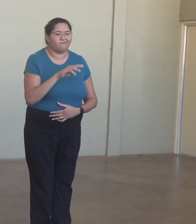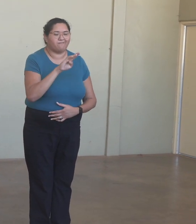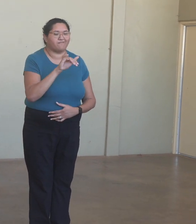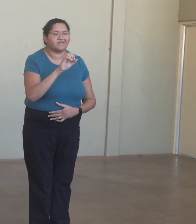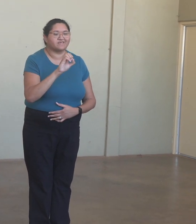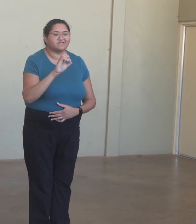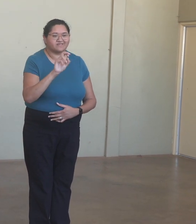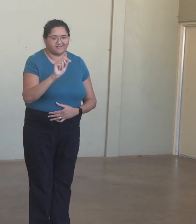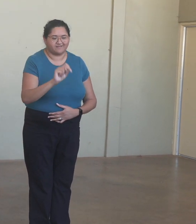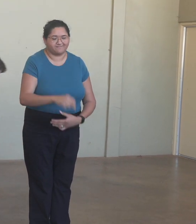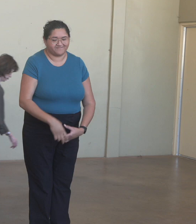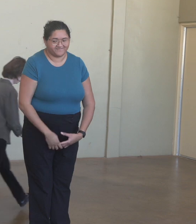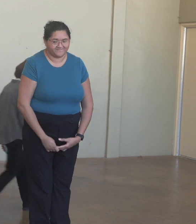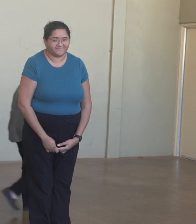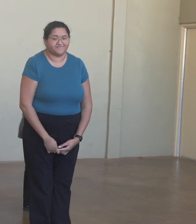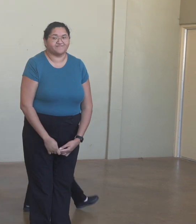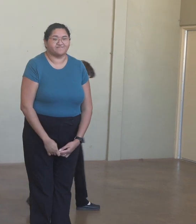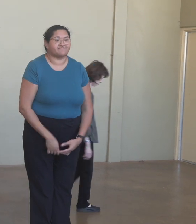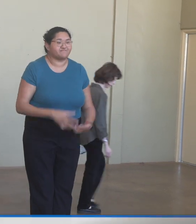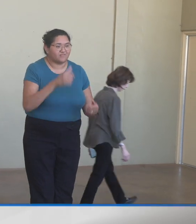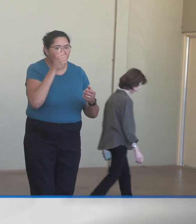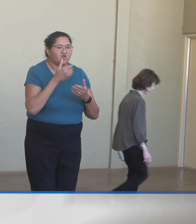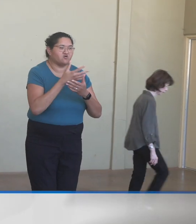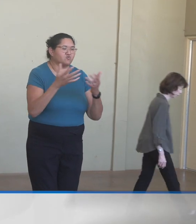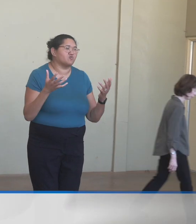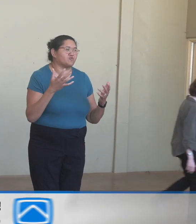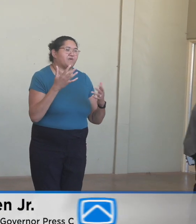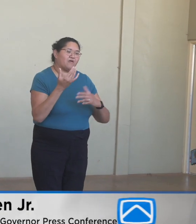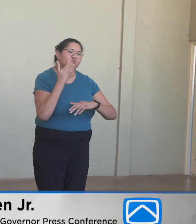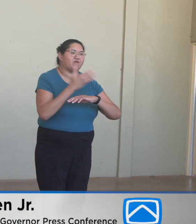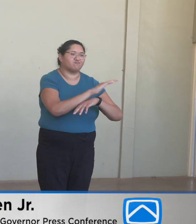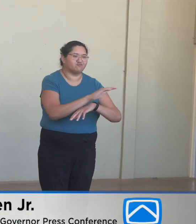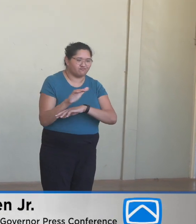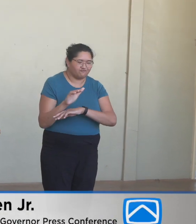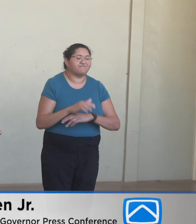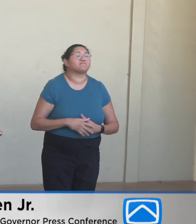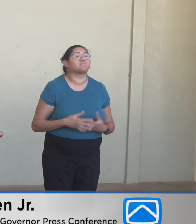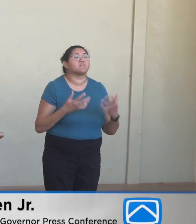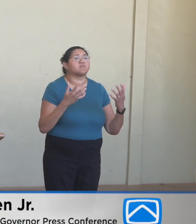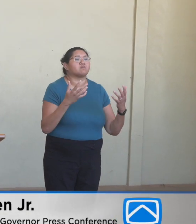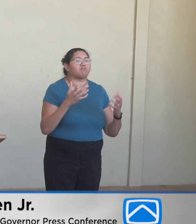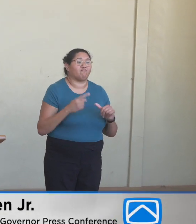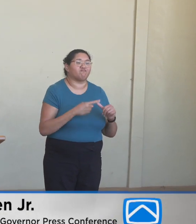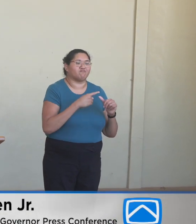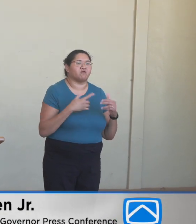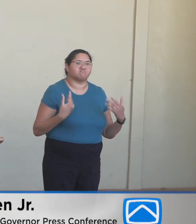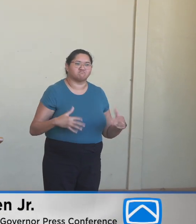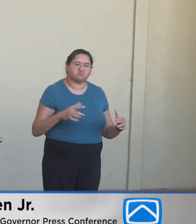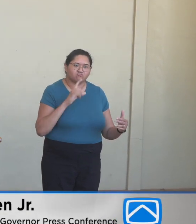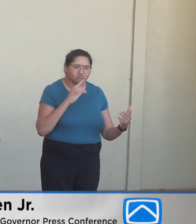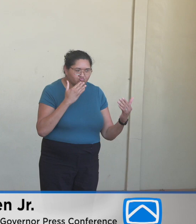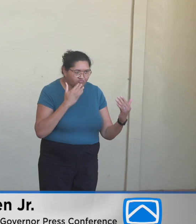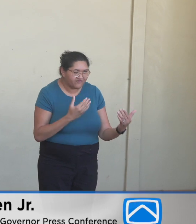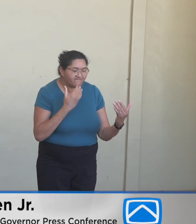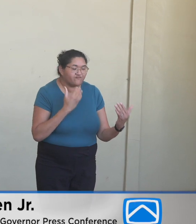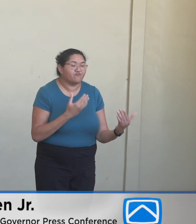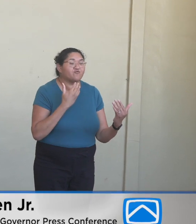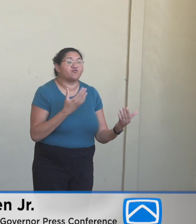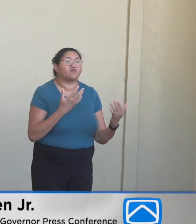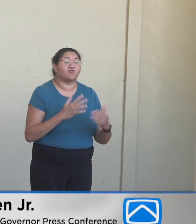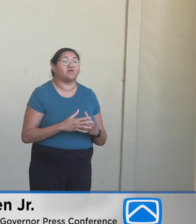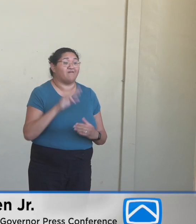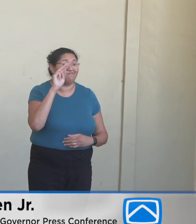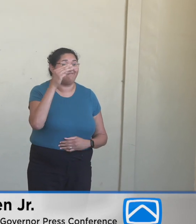Bissen. Aloha winala kako. So I just wanted to first say how grateful I am that